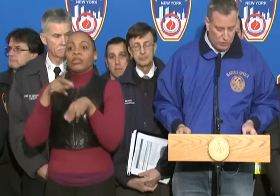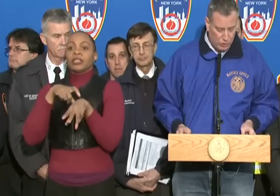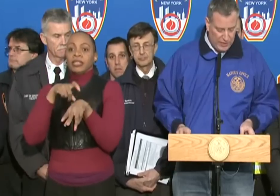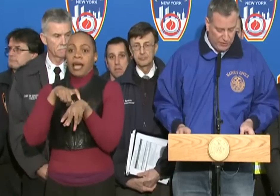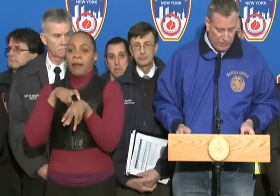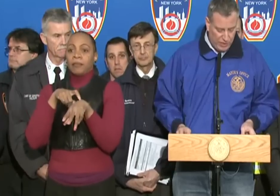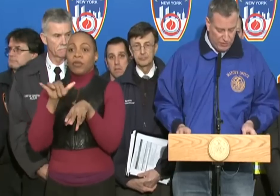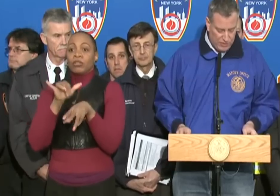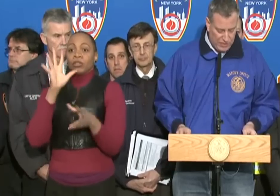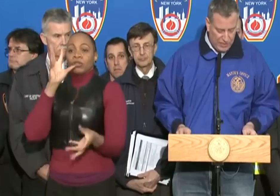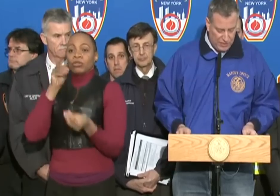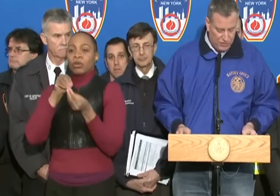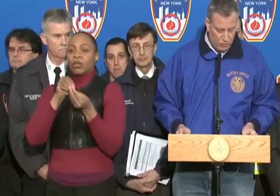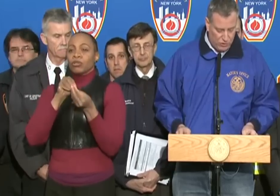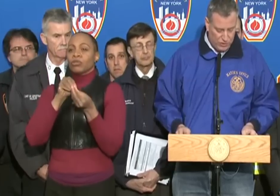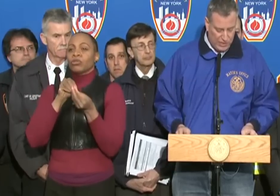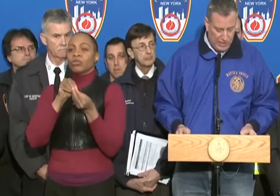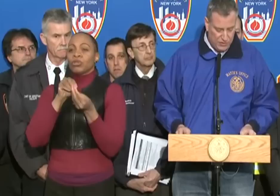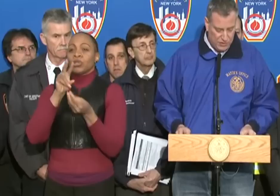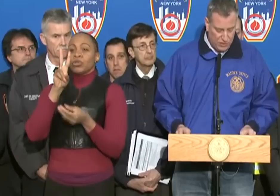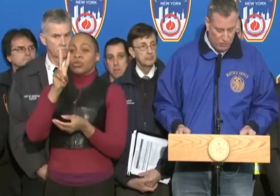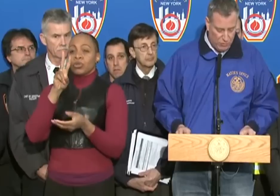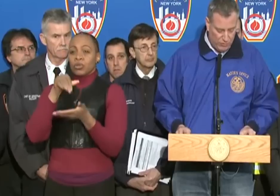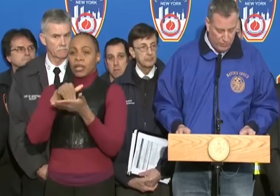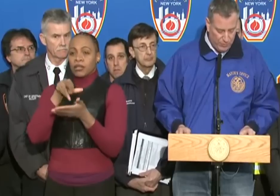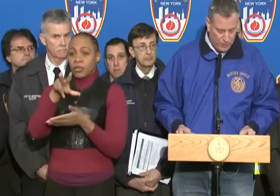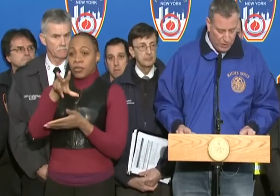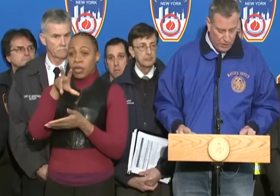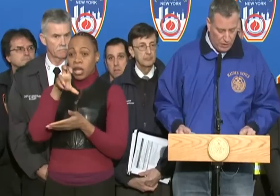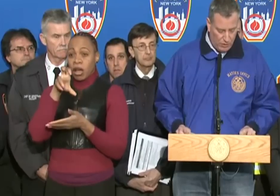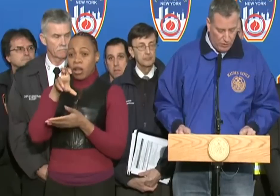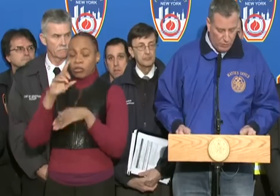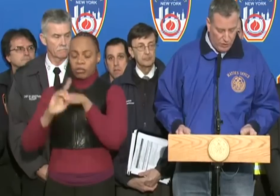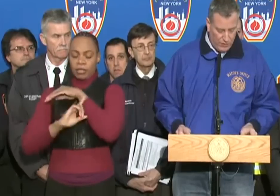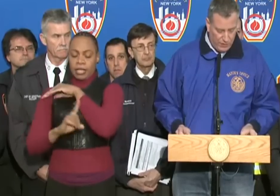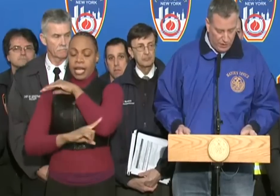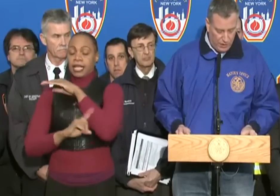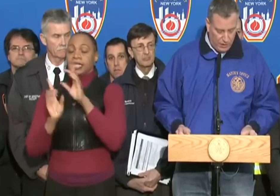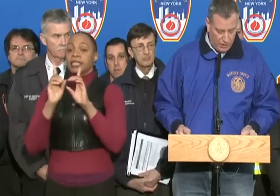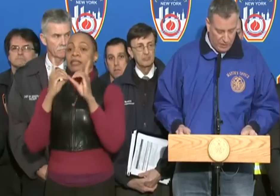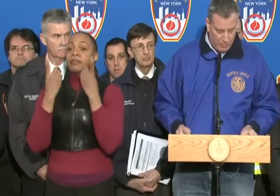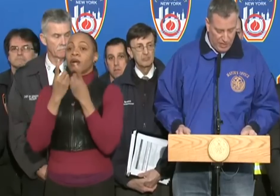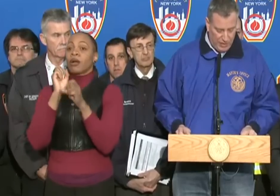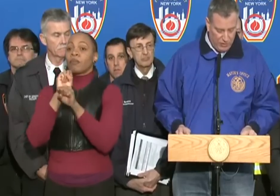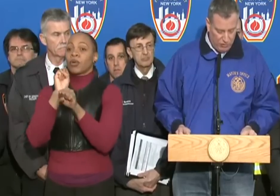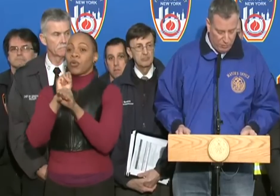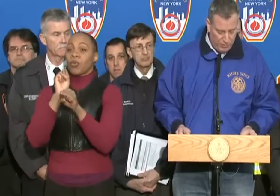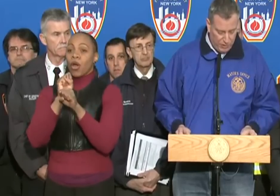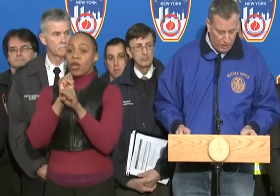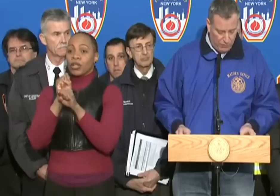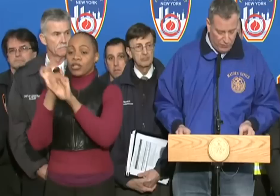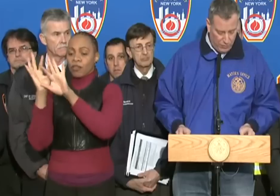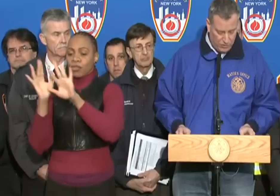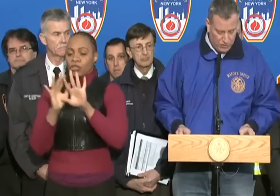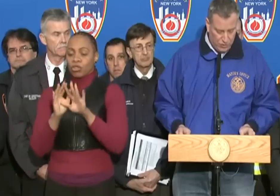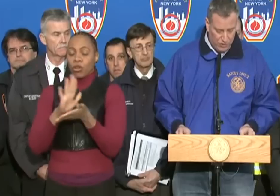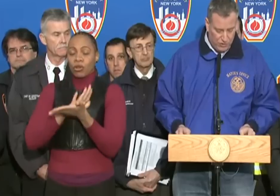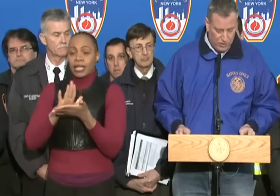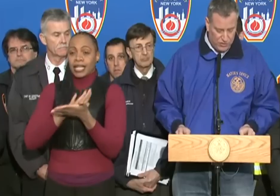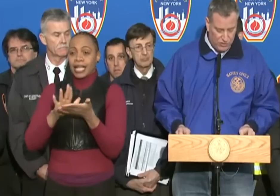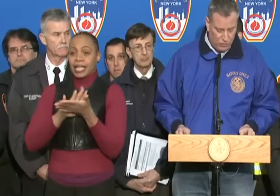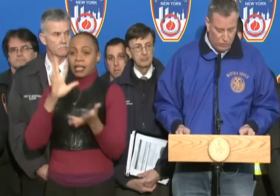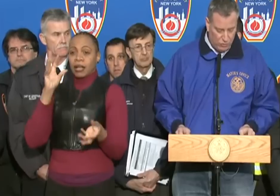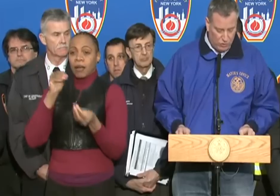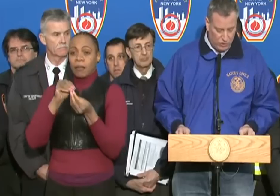All told, 2,300 sanitation workers engaged in snow removal, along with a combined group of almost